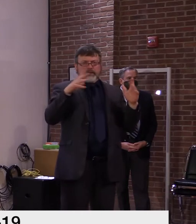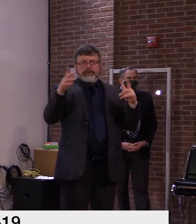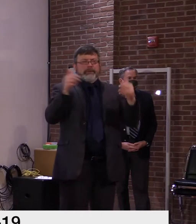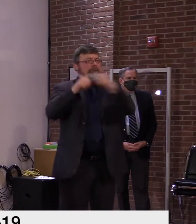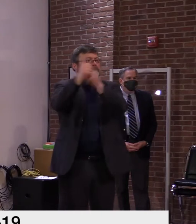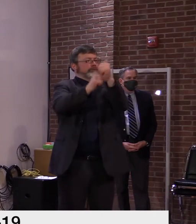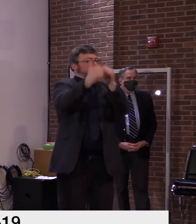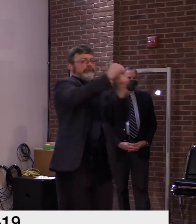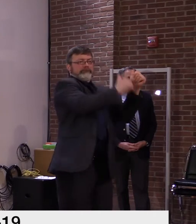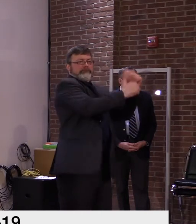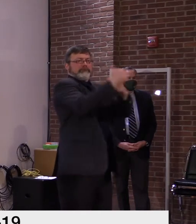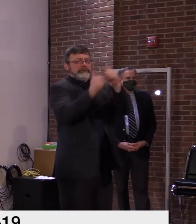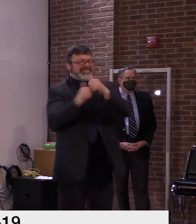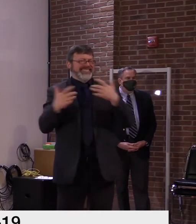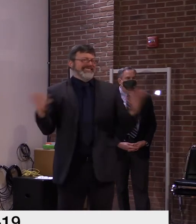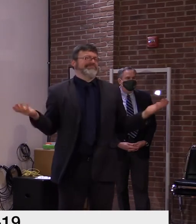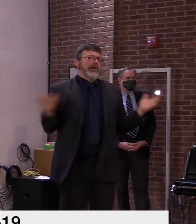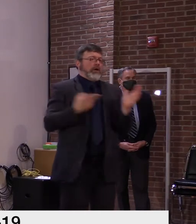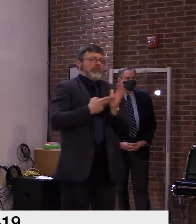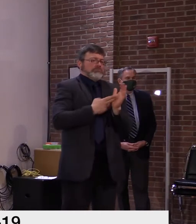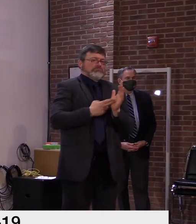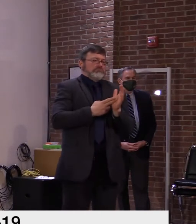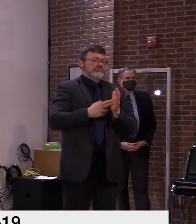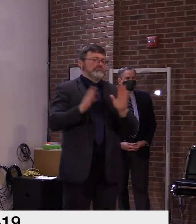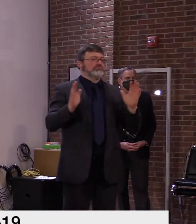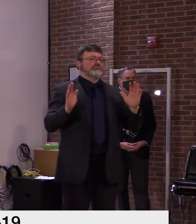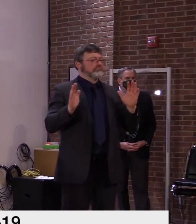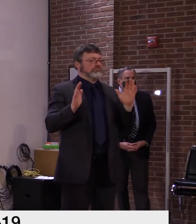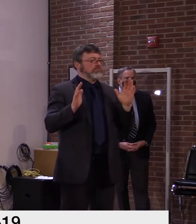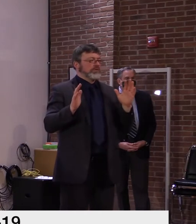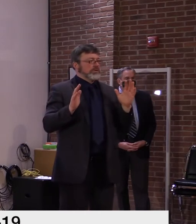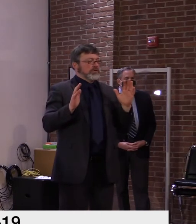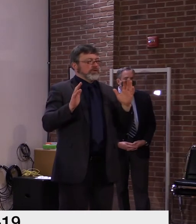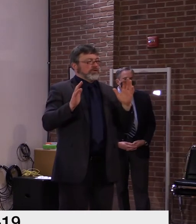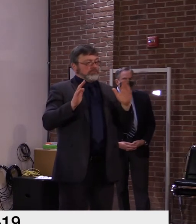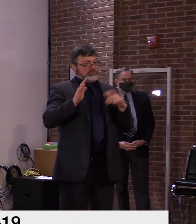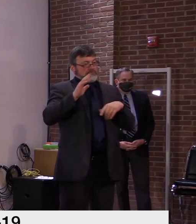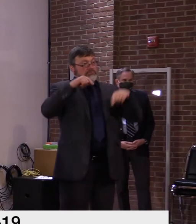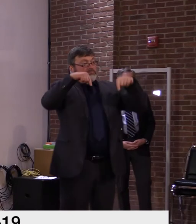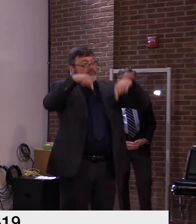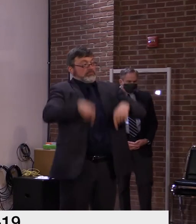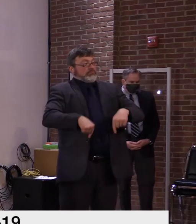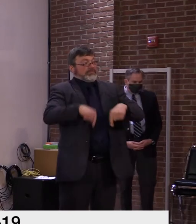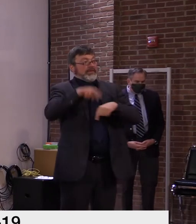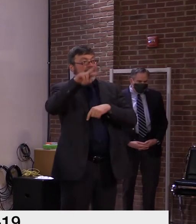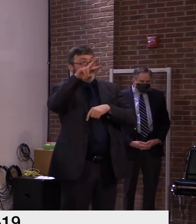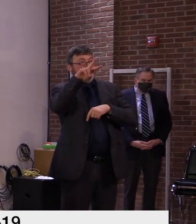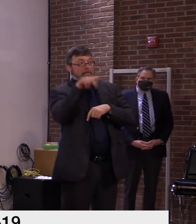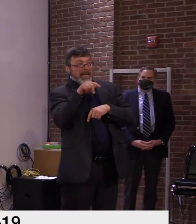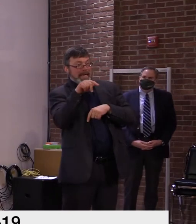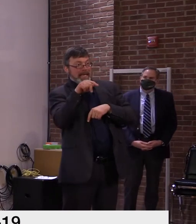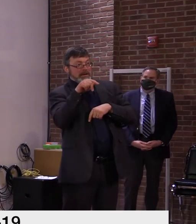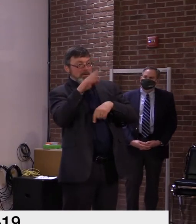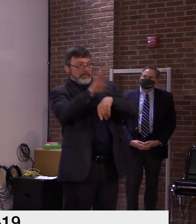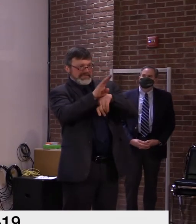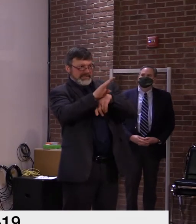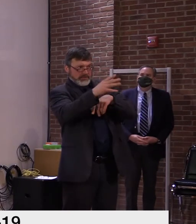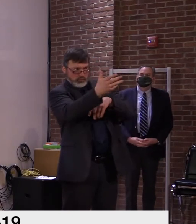to moving forward and giving them what they want right now. But it should be in the very near future.